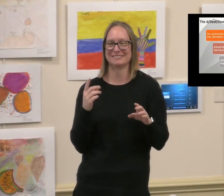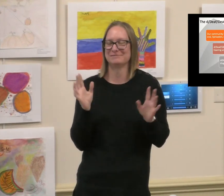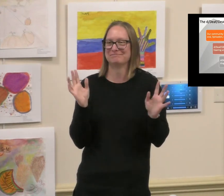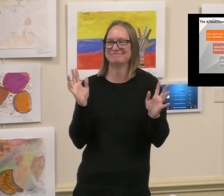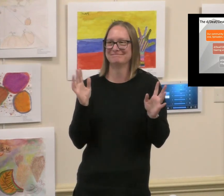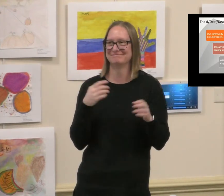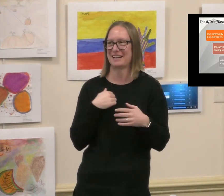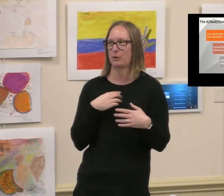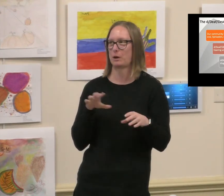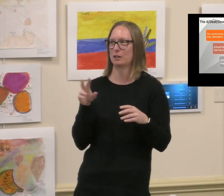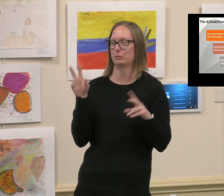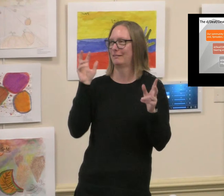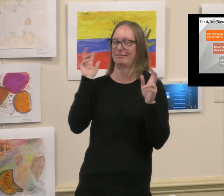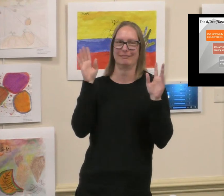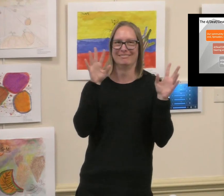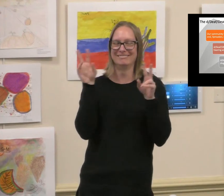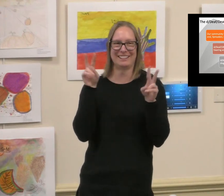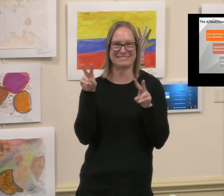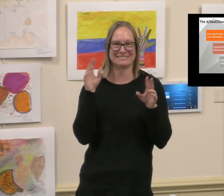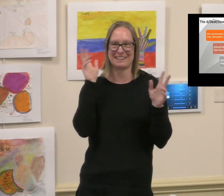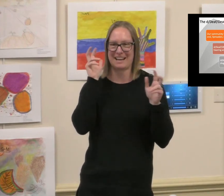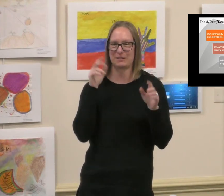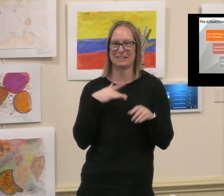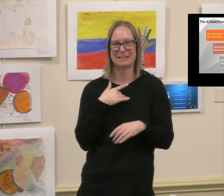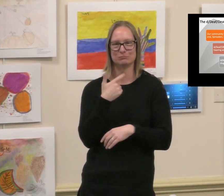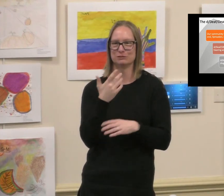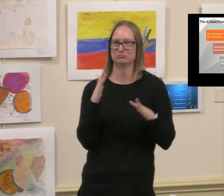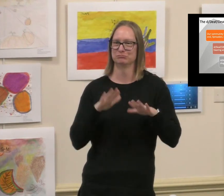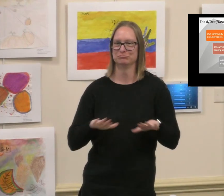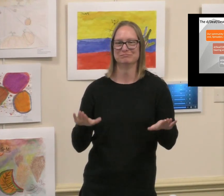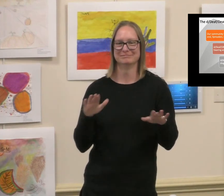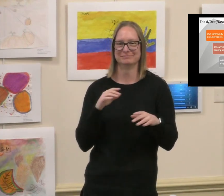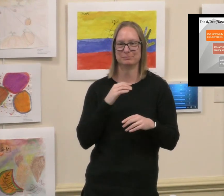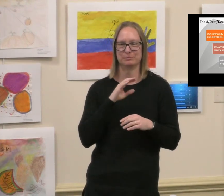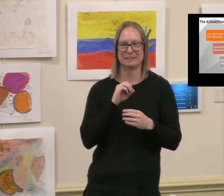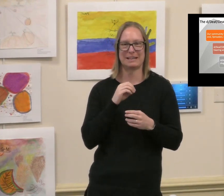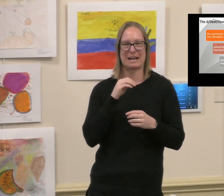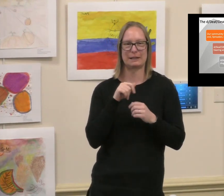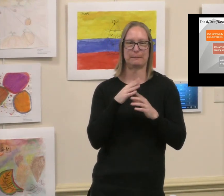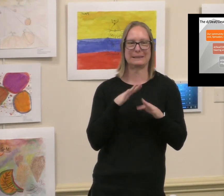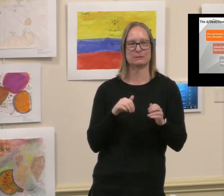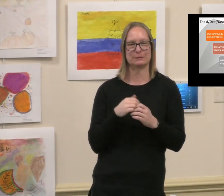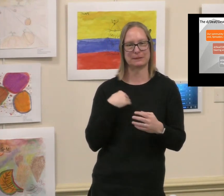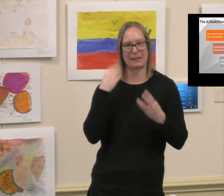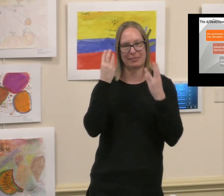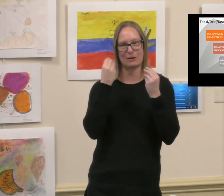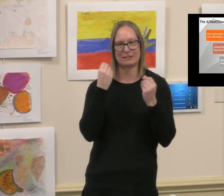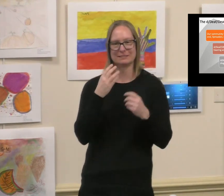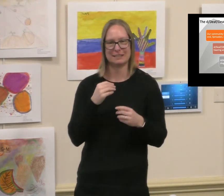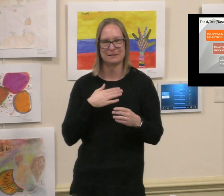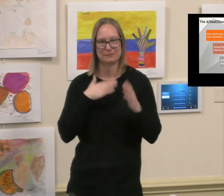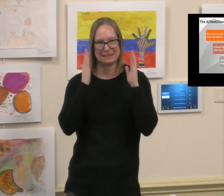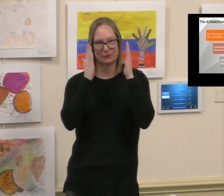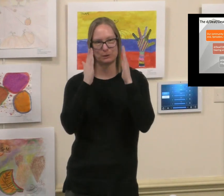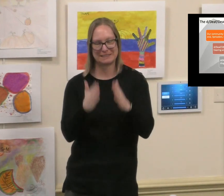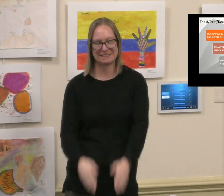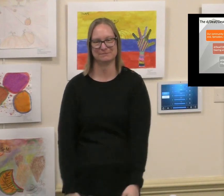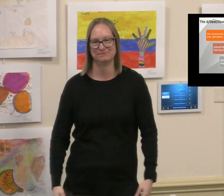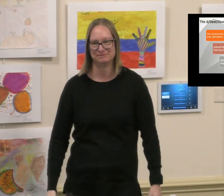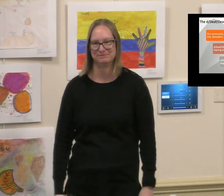like the peace. I don't want to be inundated with noise all the time. It's kind of nice to be at peace with my thoughts and just